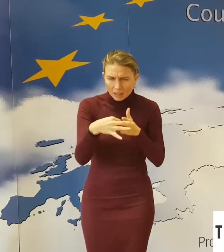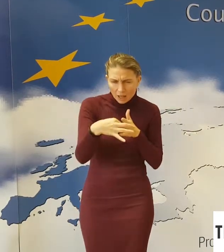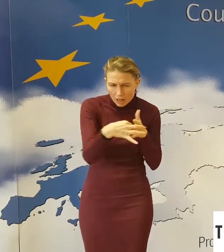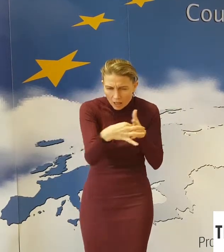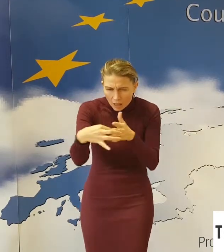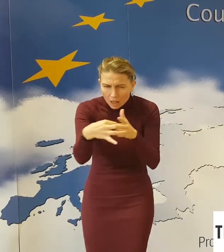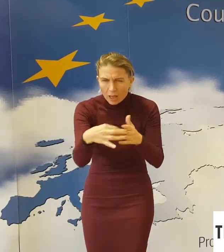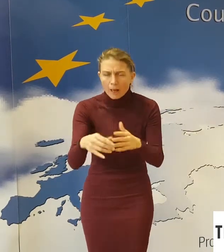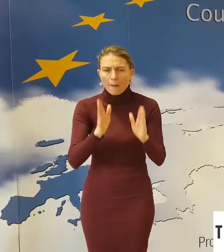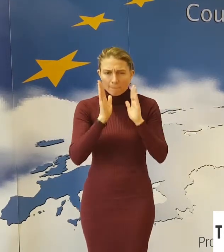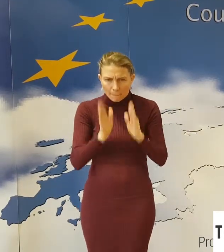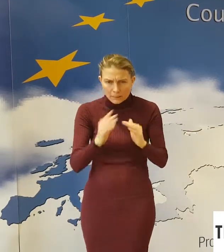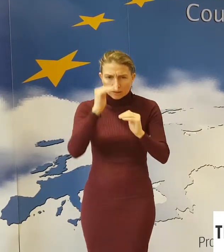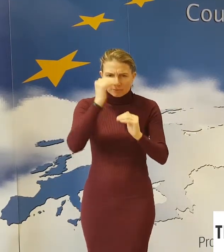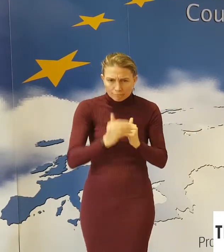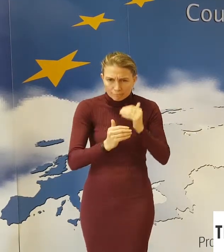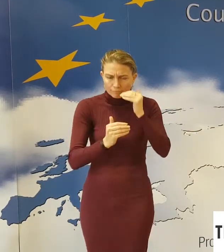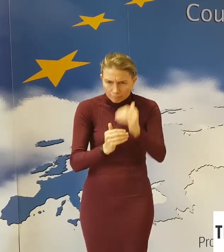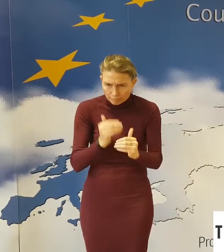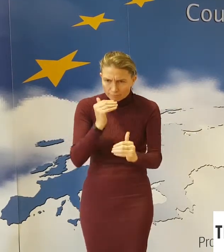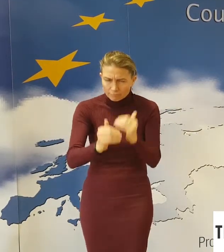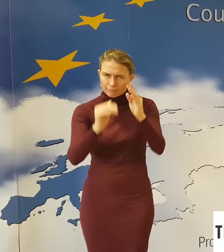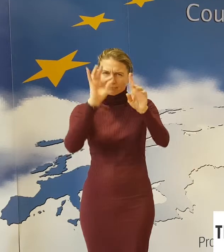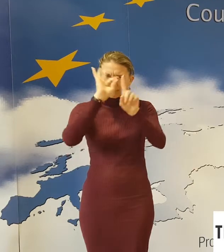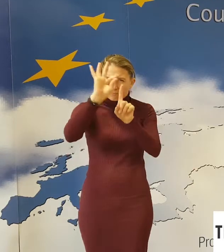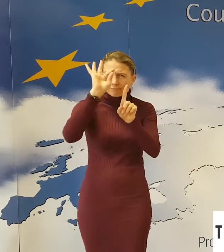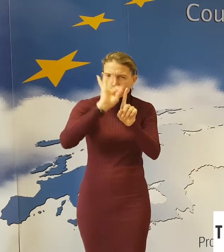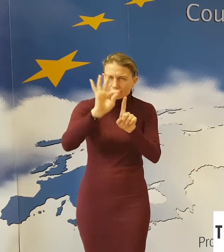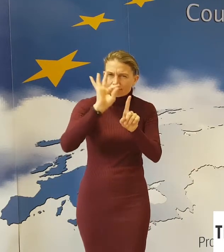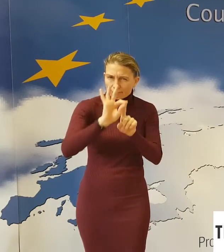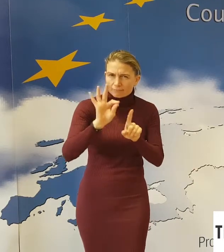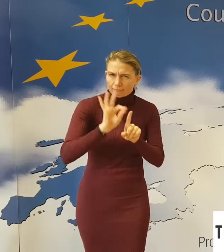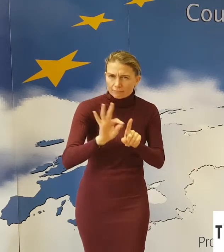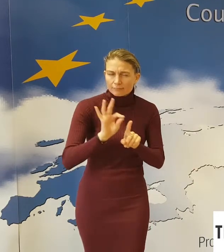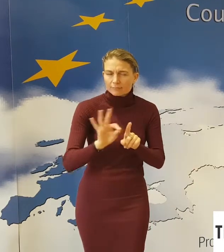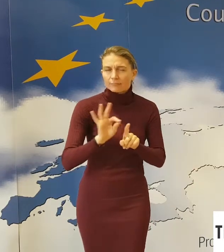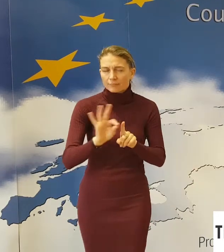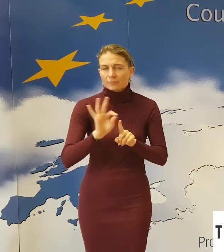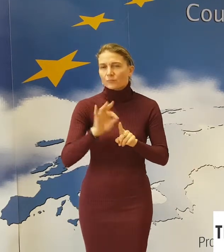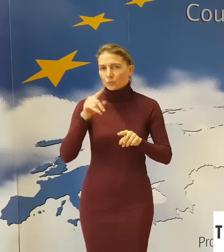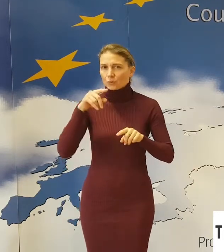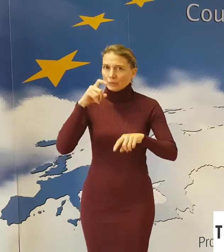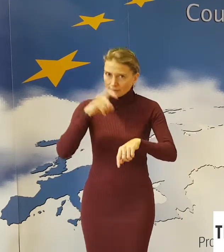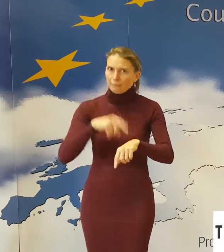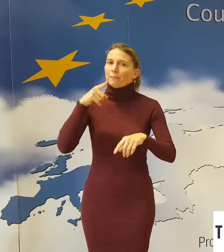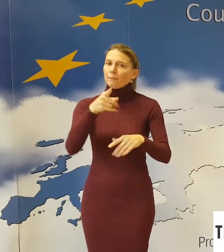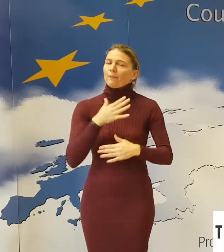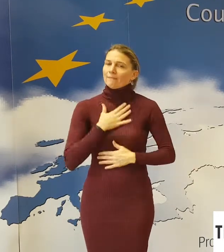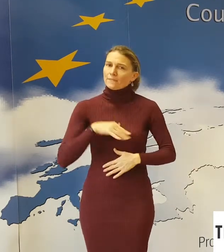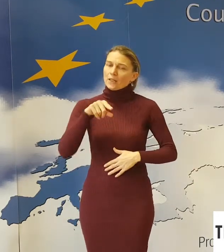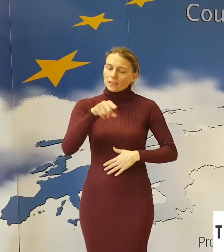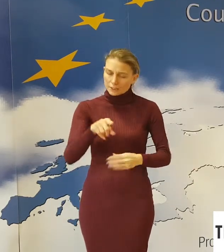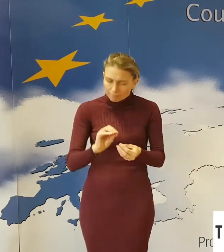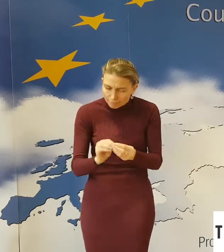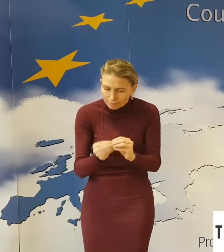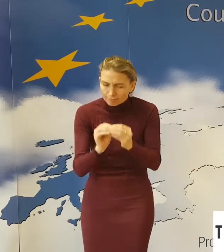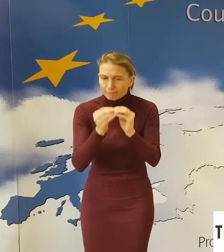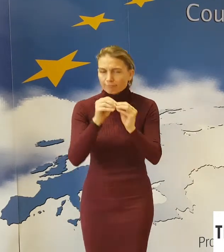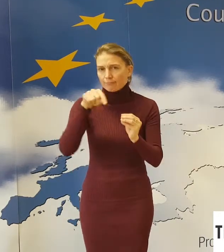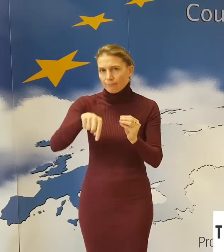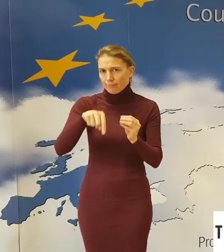on what you do next when you really start focusing on developing the items and the tasks.